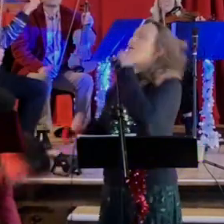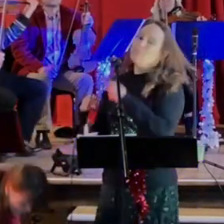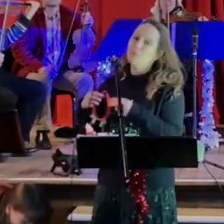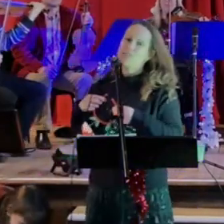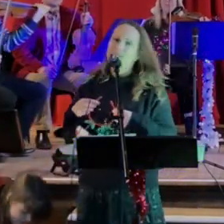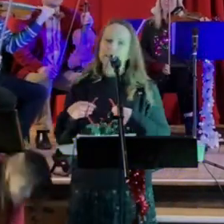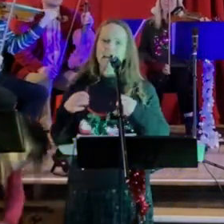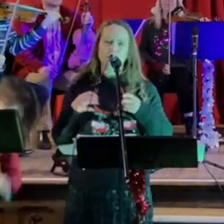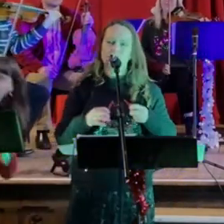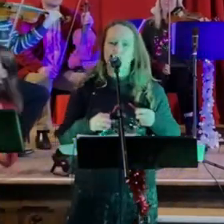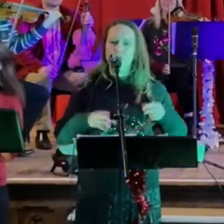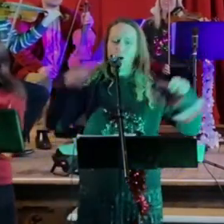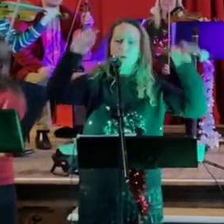My wassailing hat was too hot.